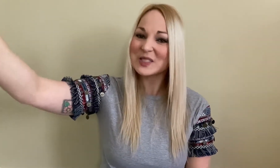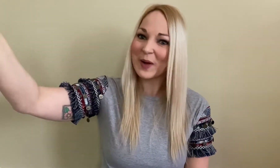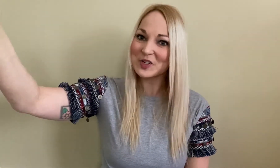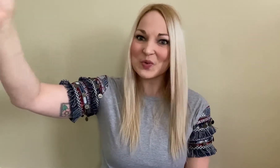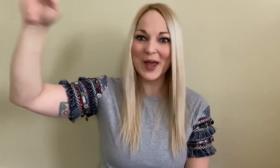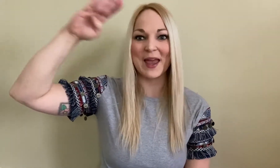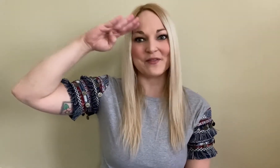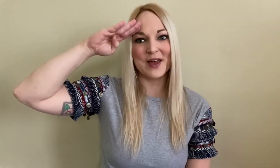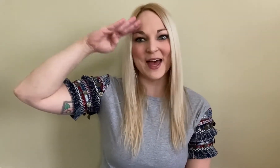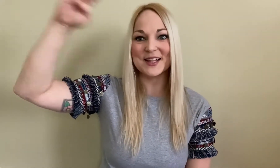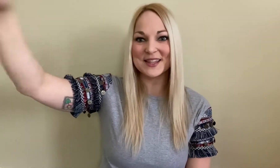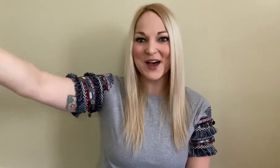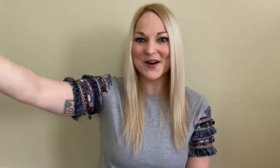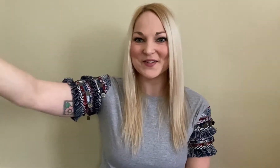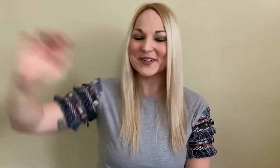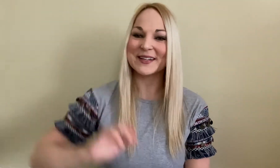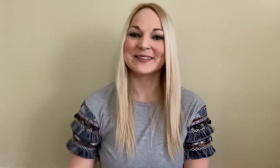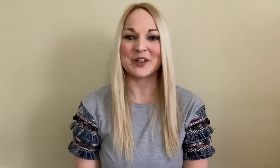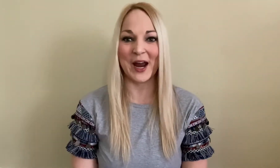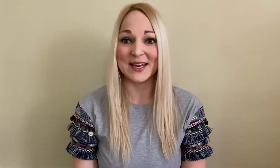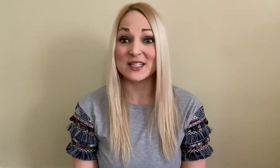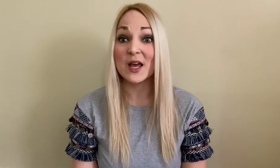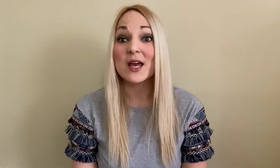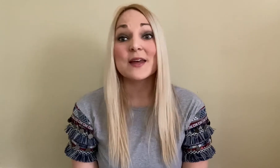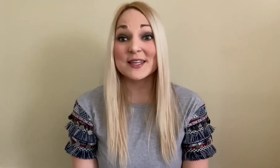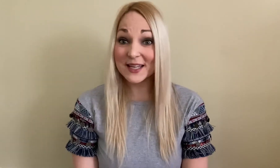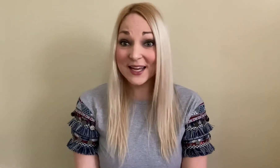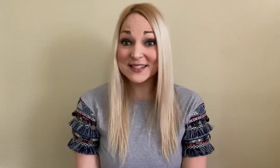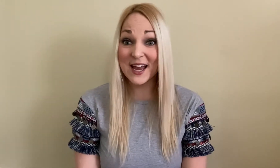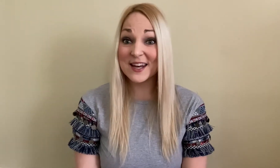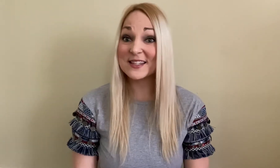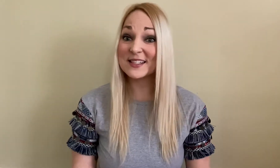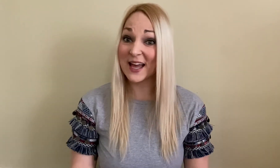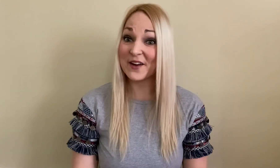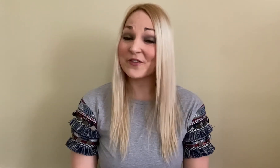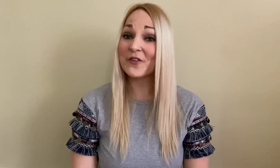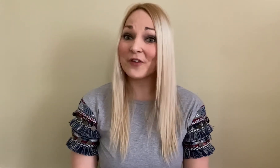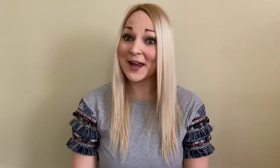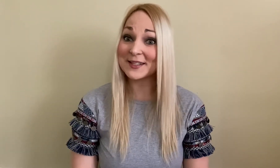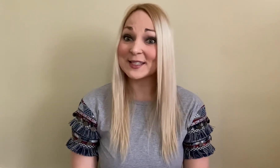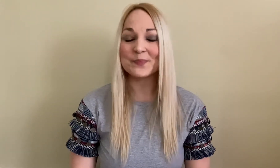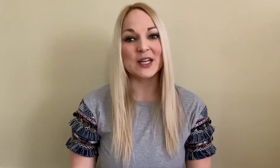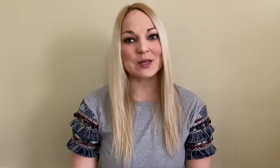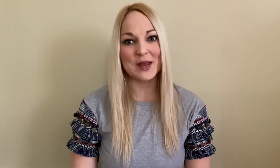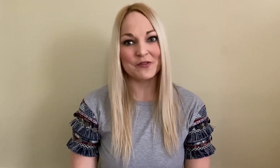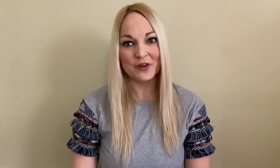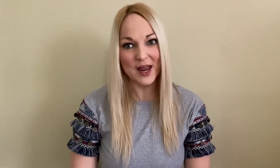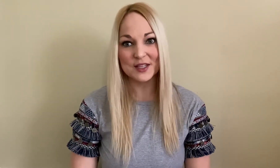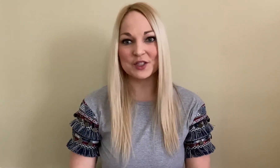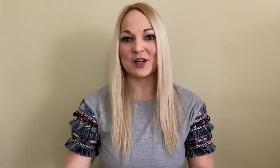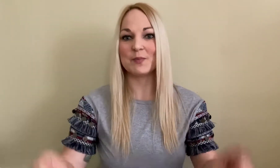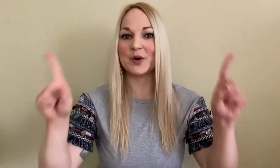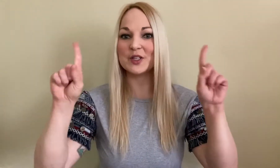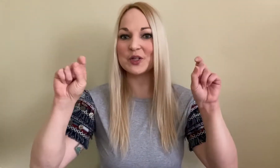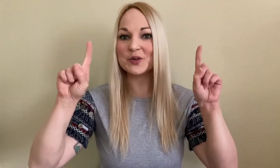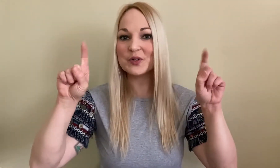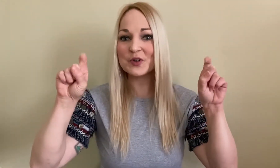special wave. Hello, great. The second sign is a sign for friends. And to make friends, you're gonna put two